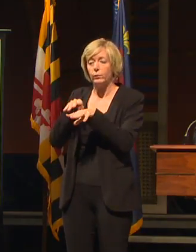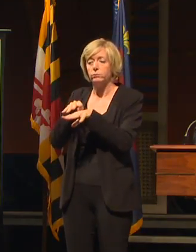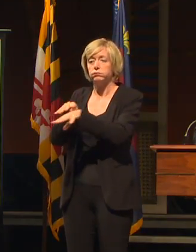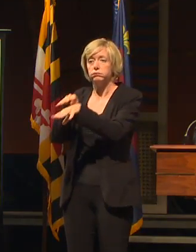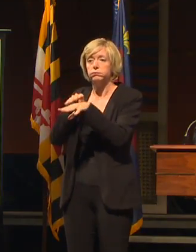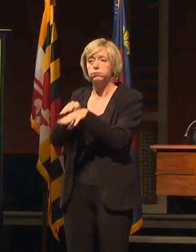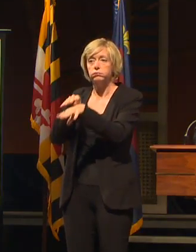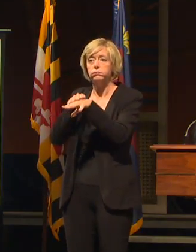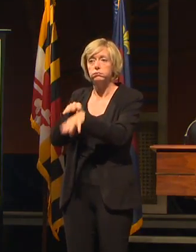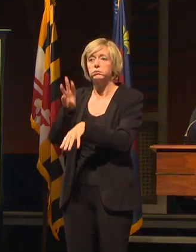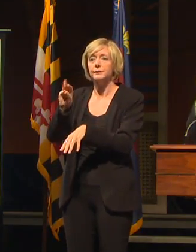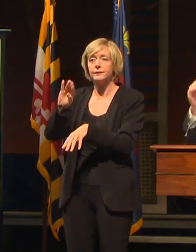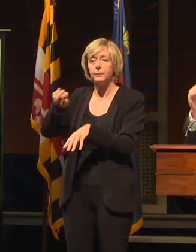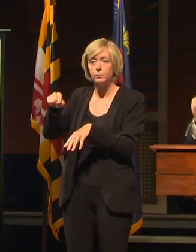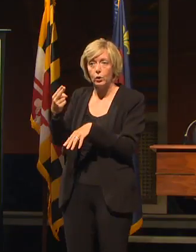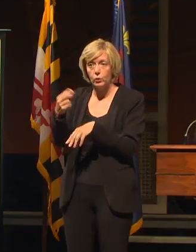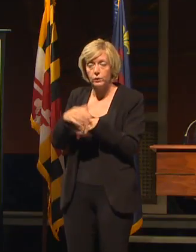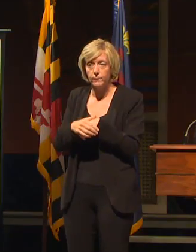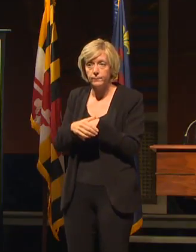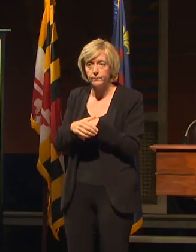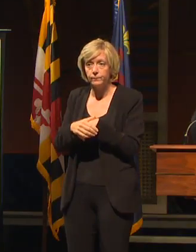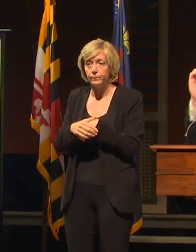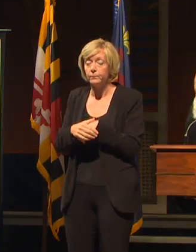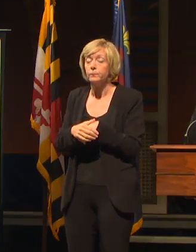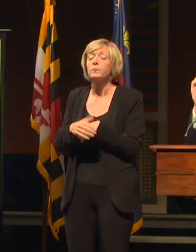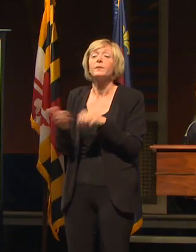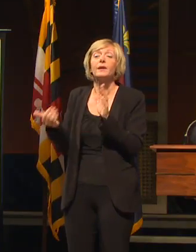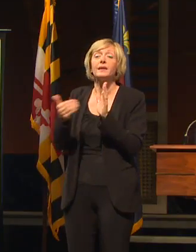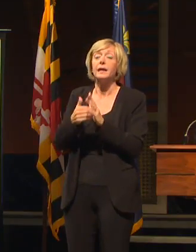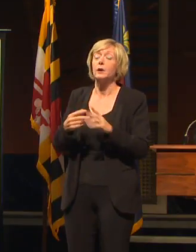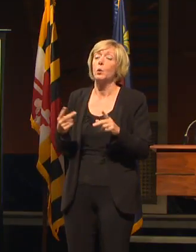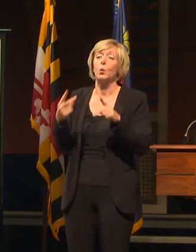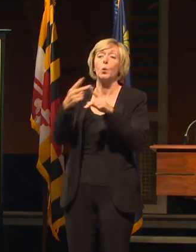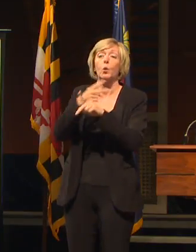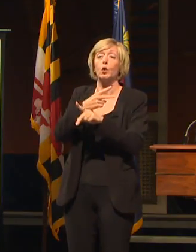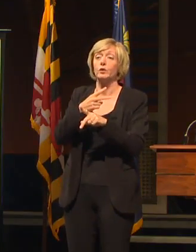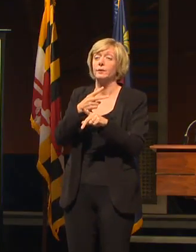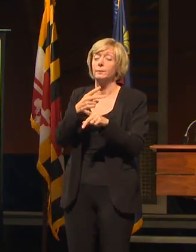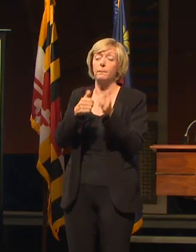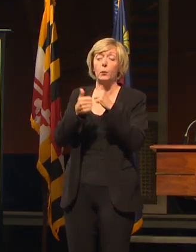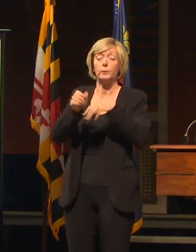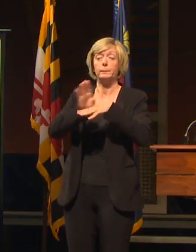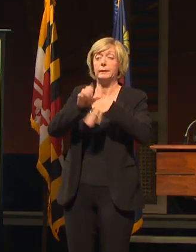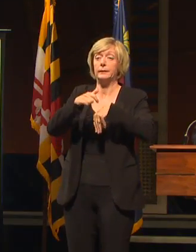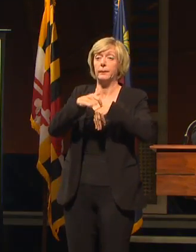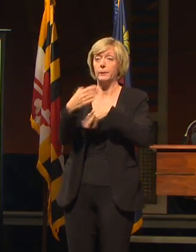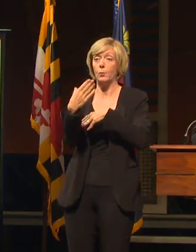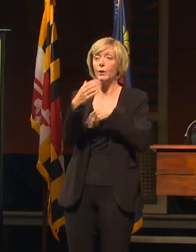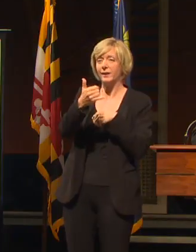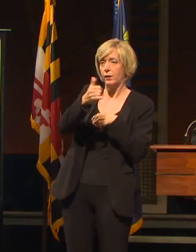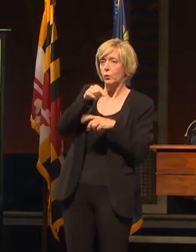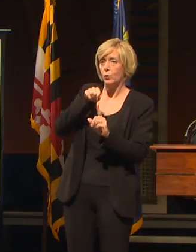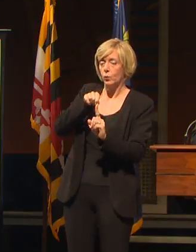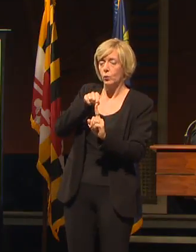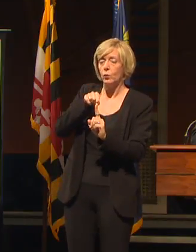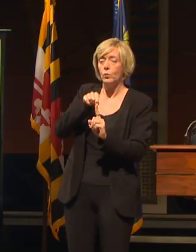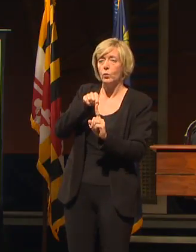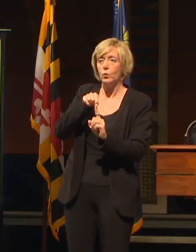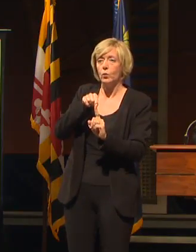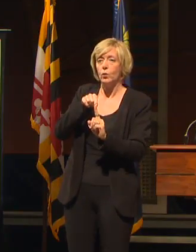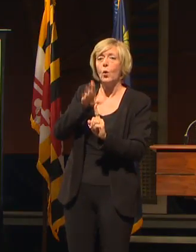an hour. The worst it shows at peak travel time in those yellow areas is that travel